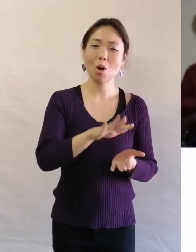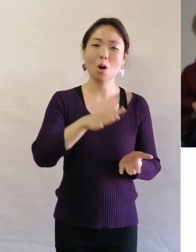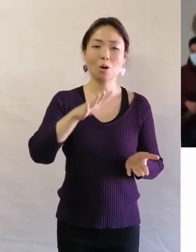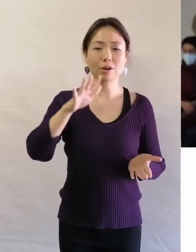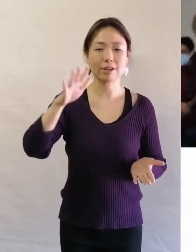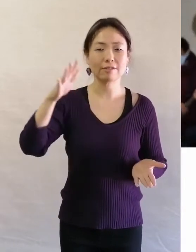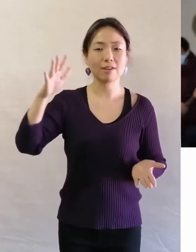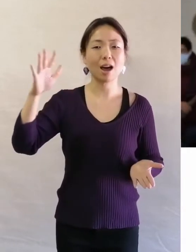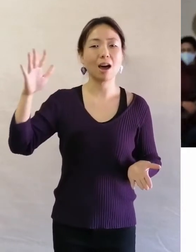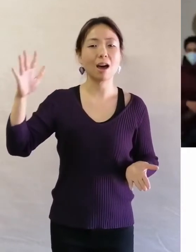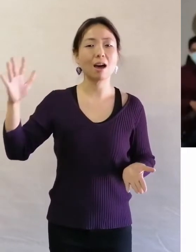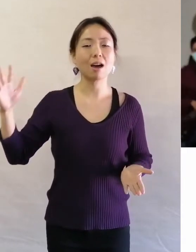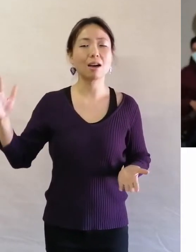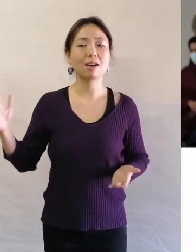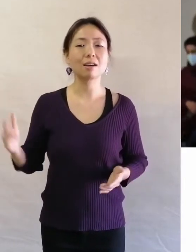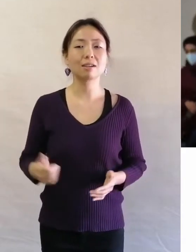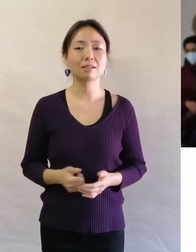name